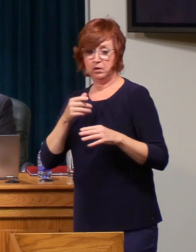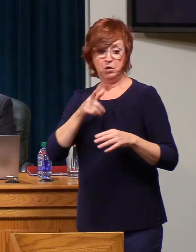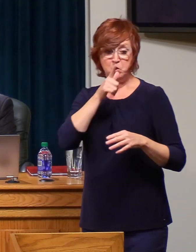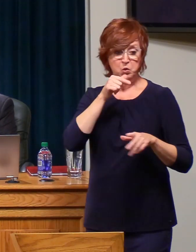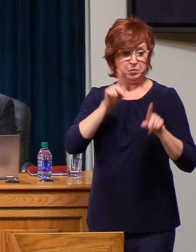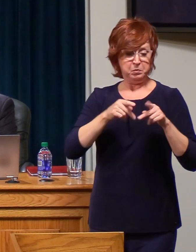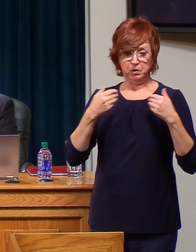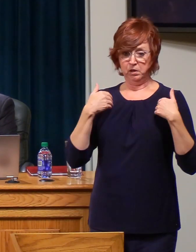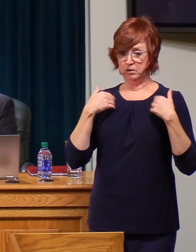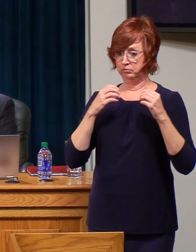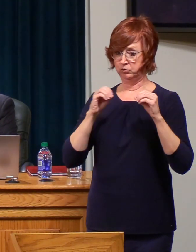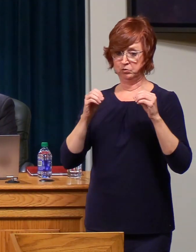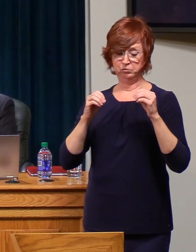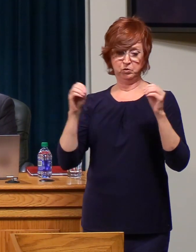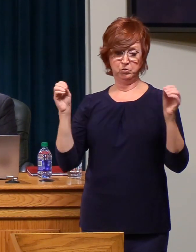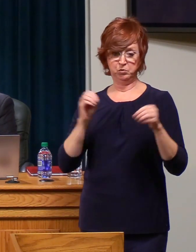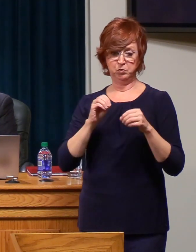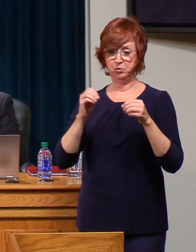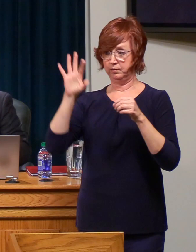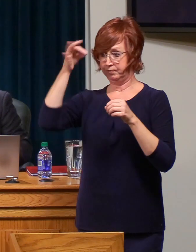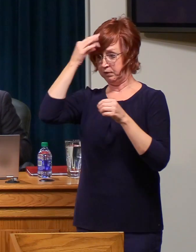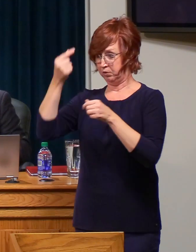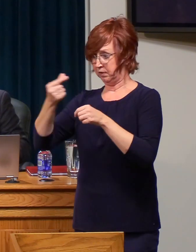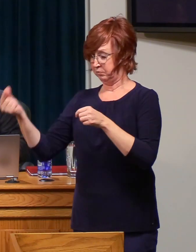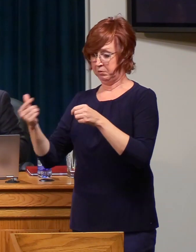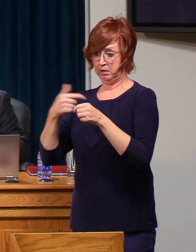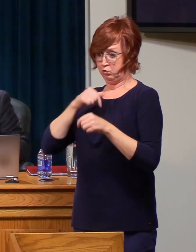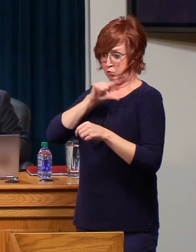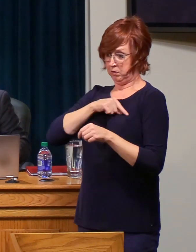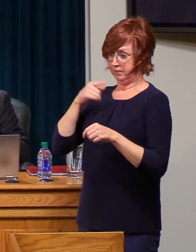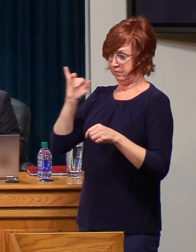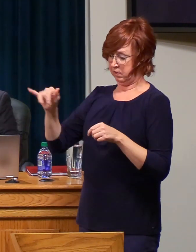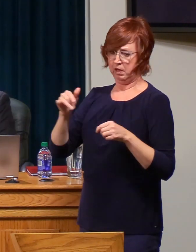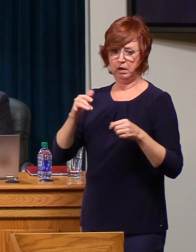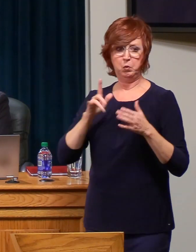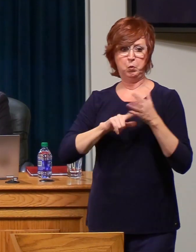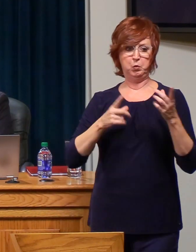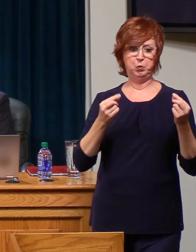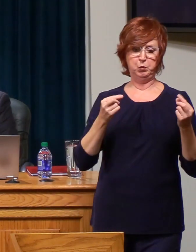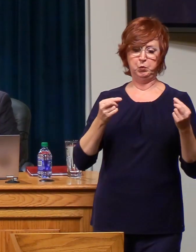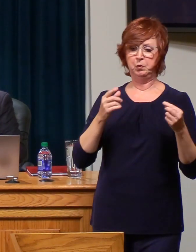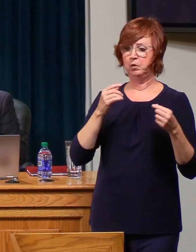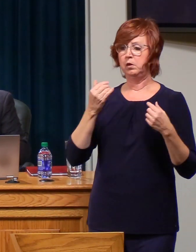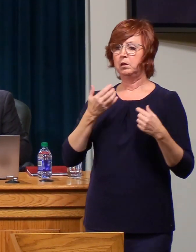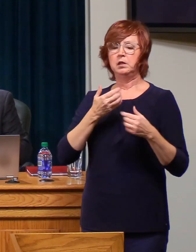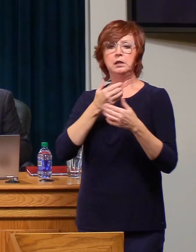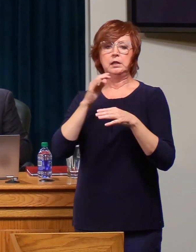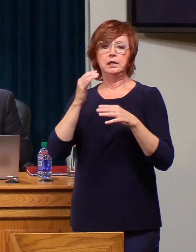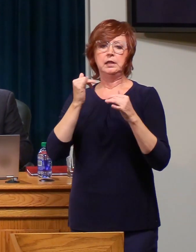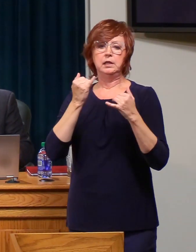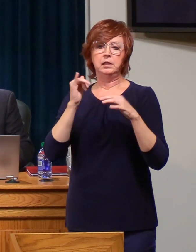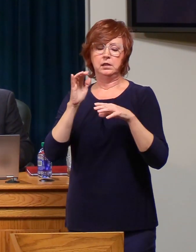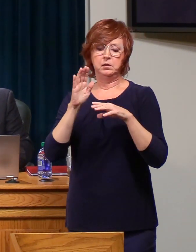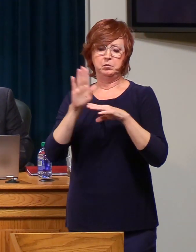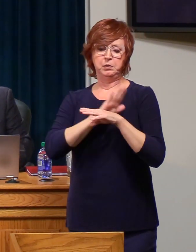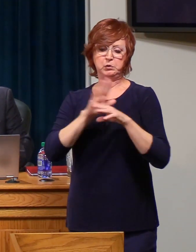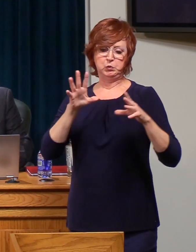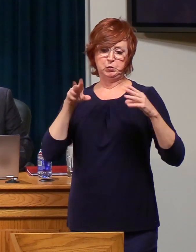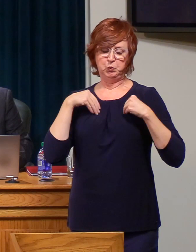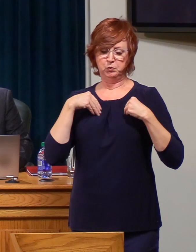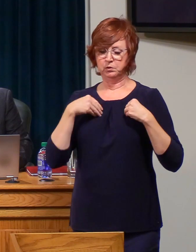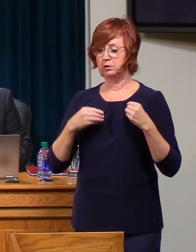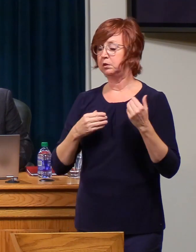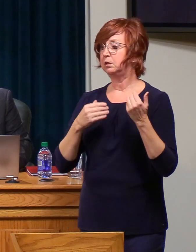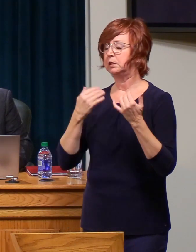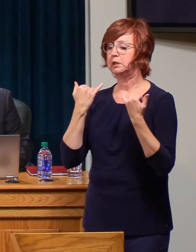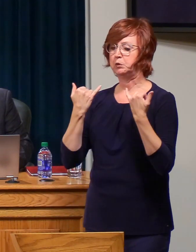covered by the new federal support measures. A new self-isolation support program has been created. Administered